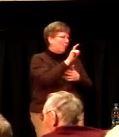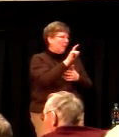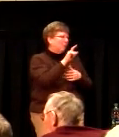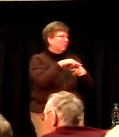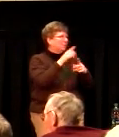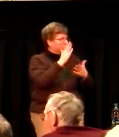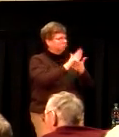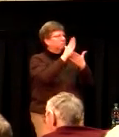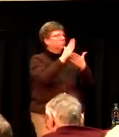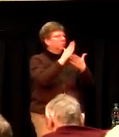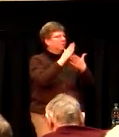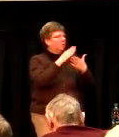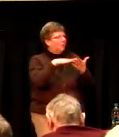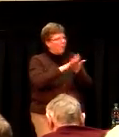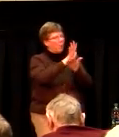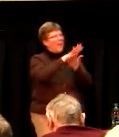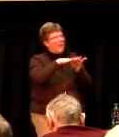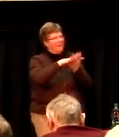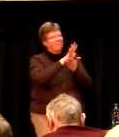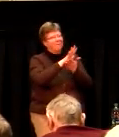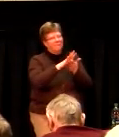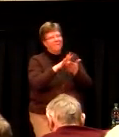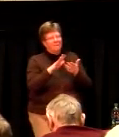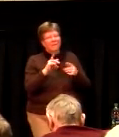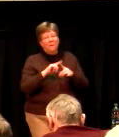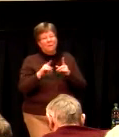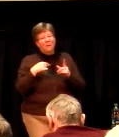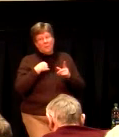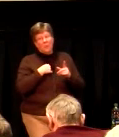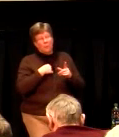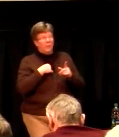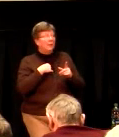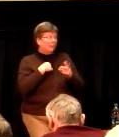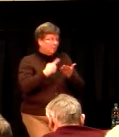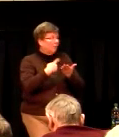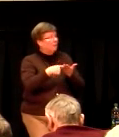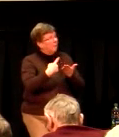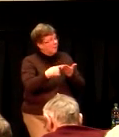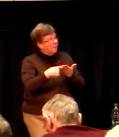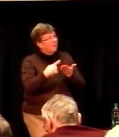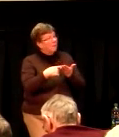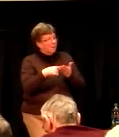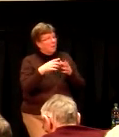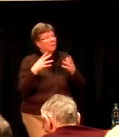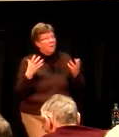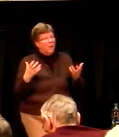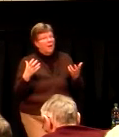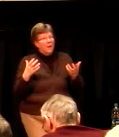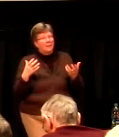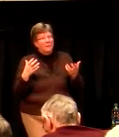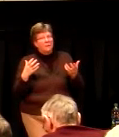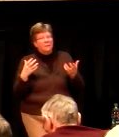action from just dissipating it. But that's one that we've really talked about too.